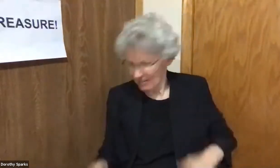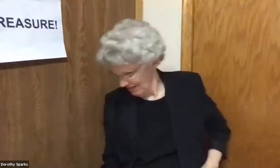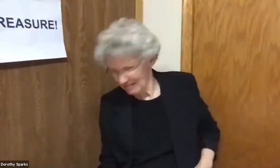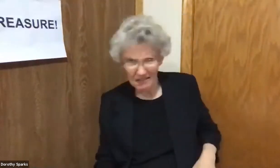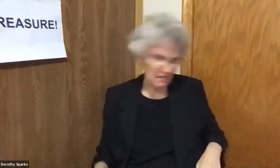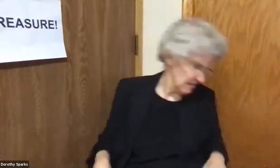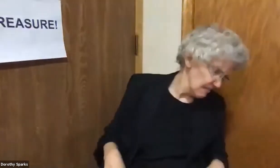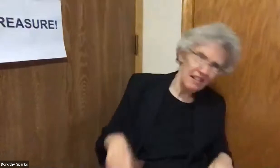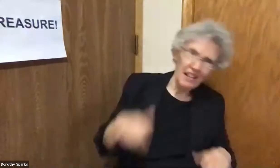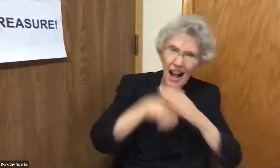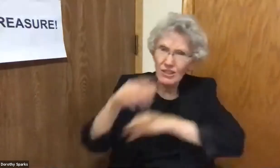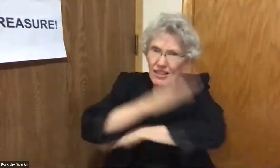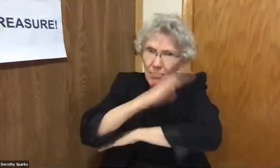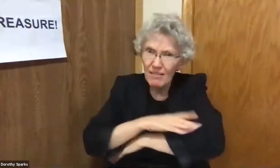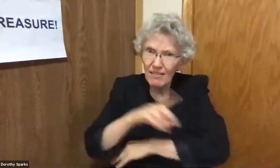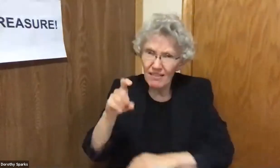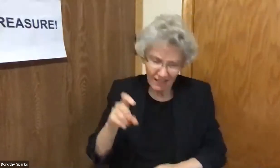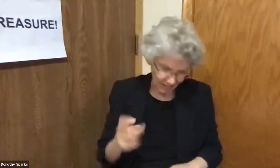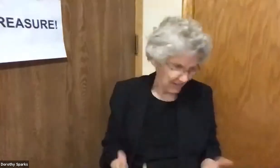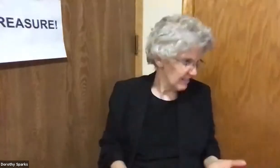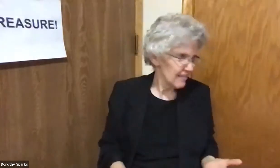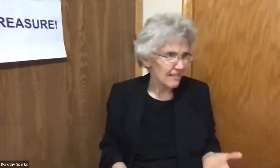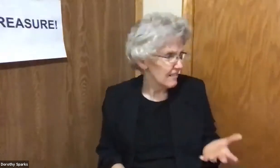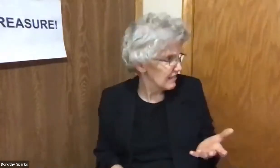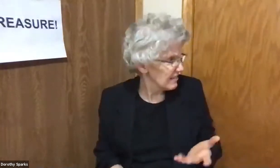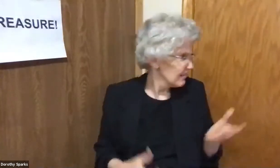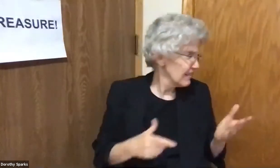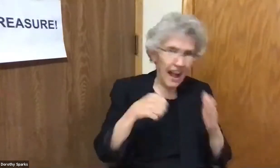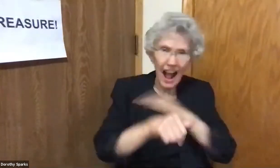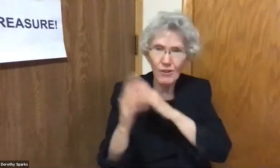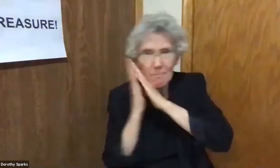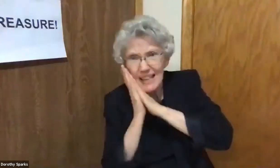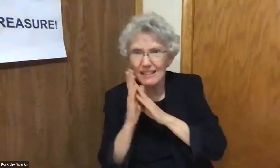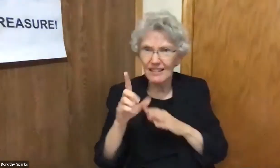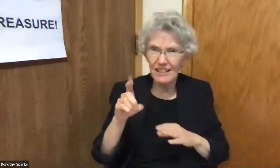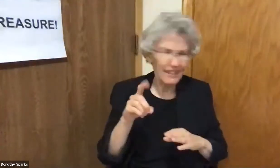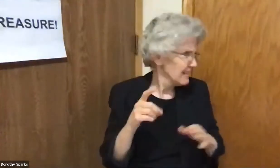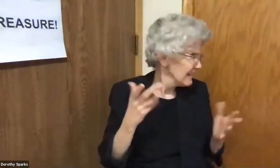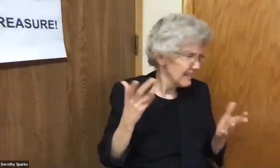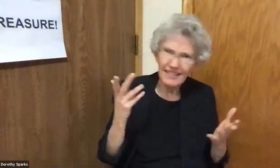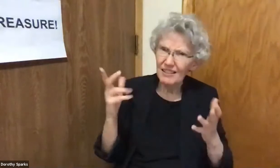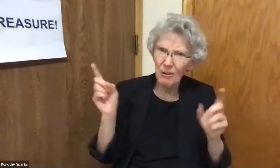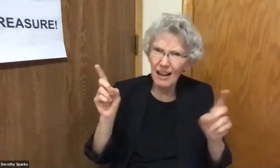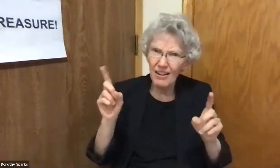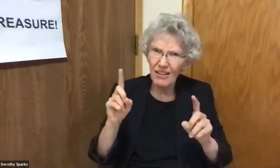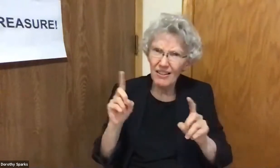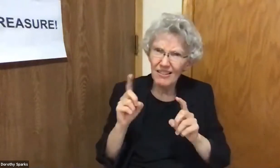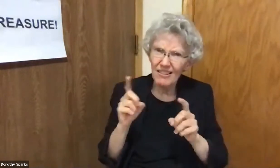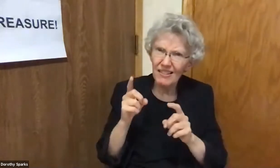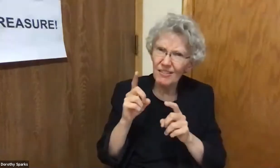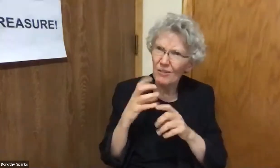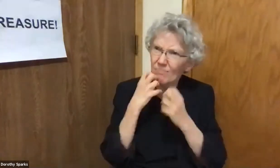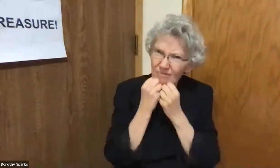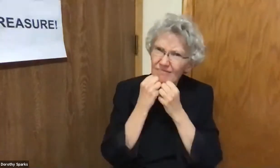a treasure. So where is it? Is it under the table? Where did God put it? Is it under our